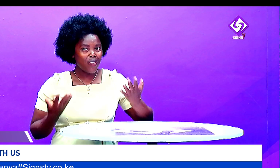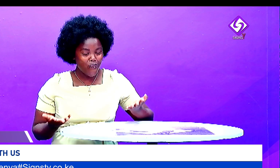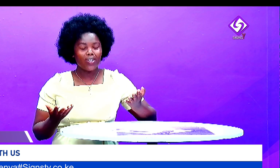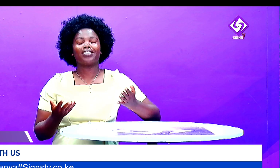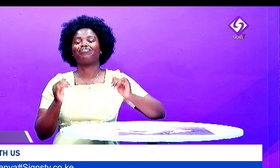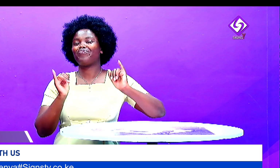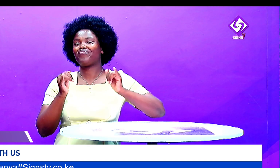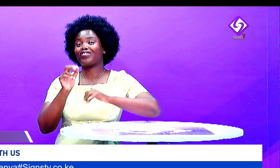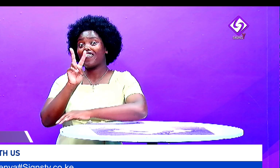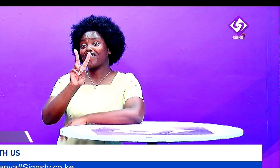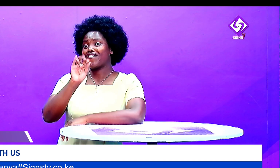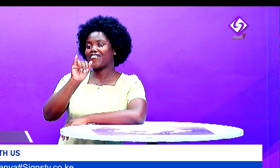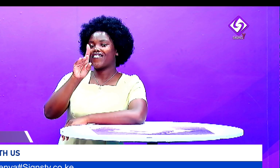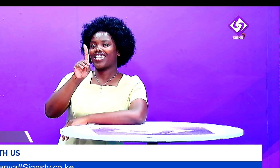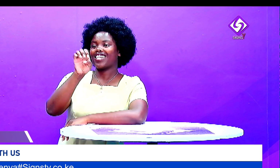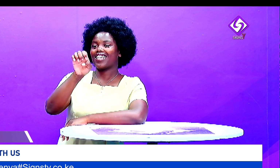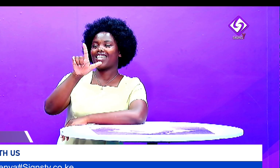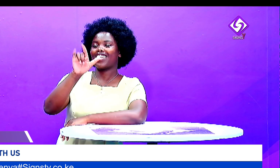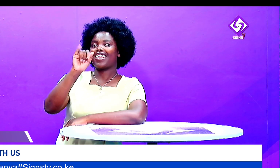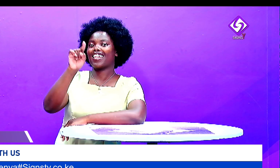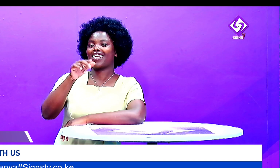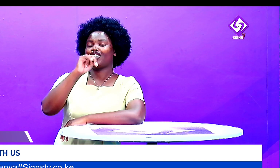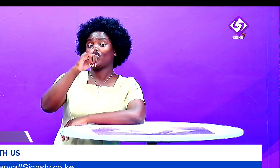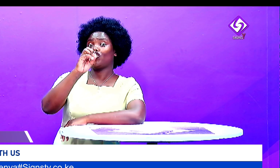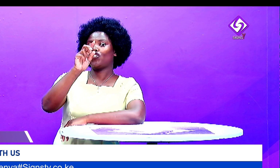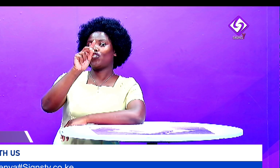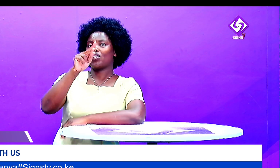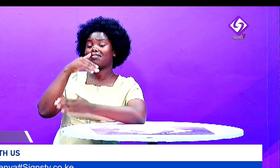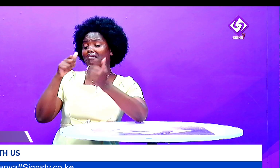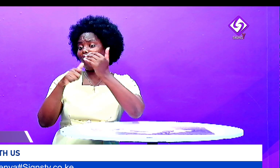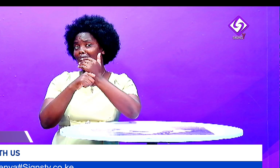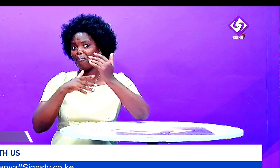in our country and internationally as well. And that is my sign name.